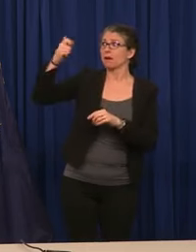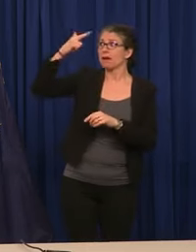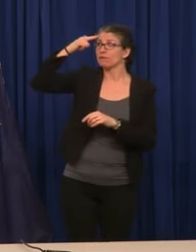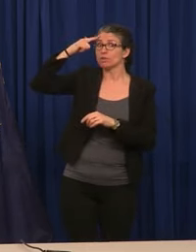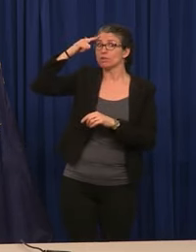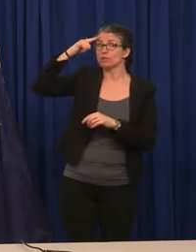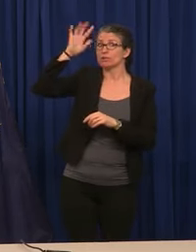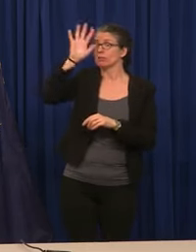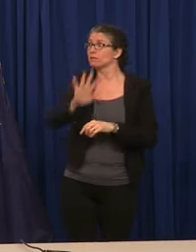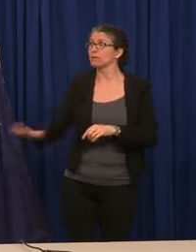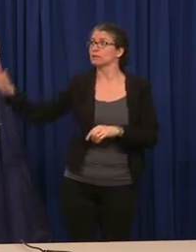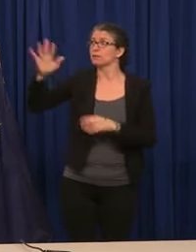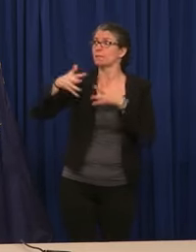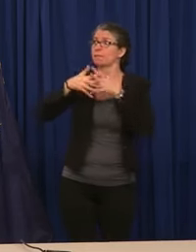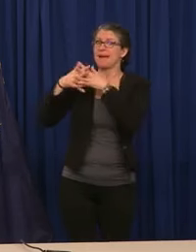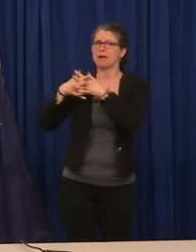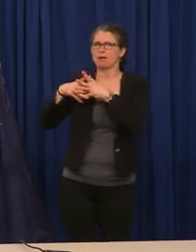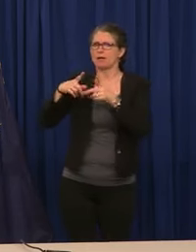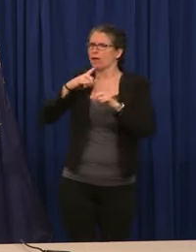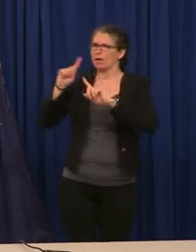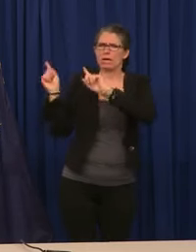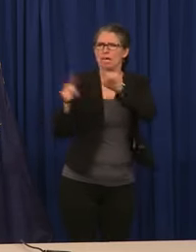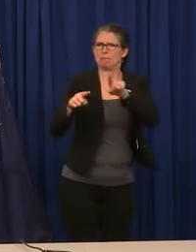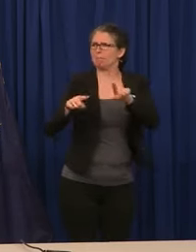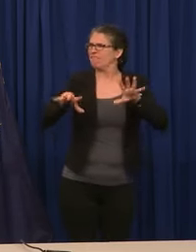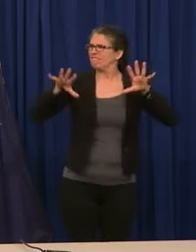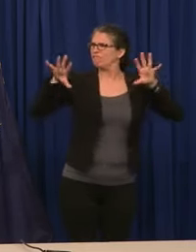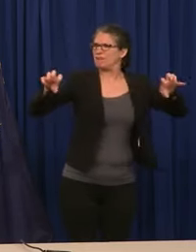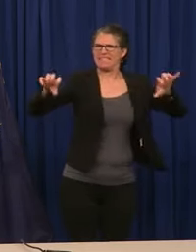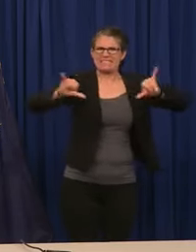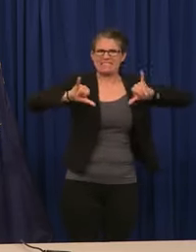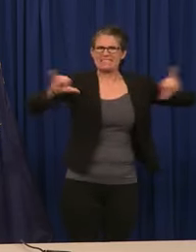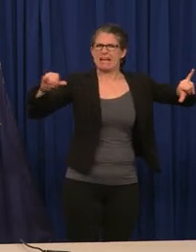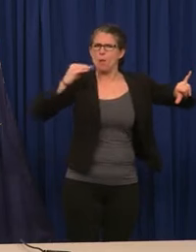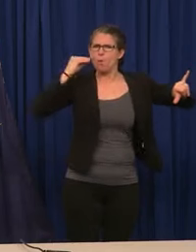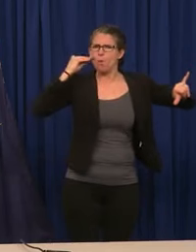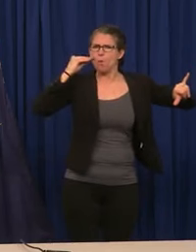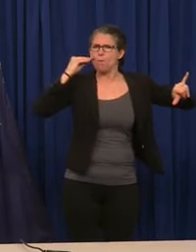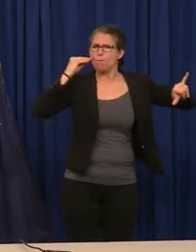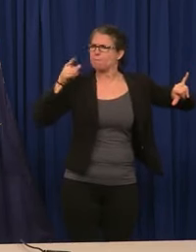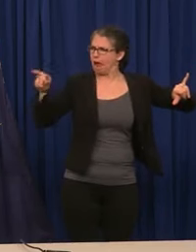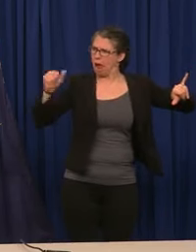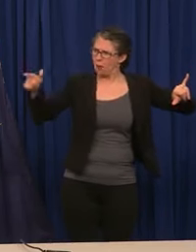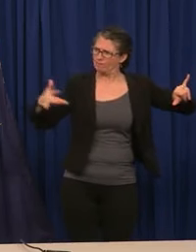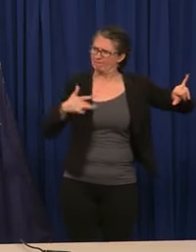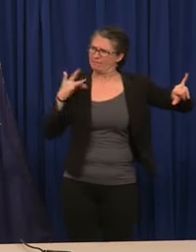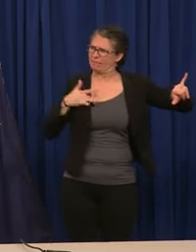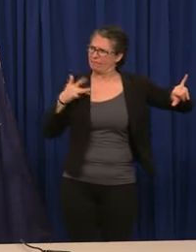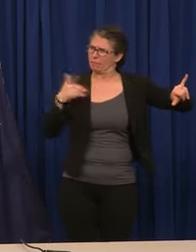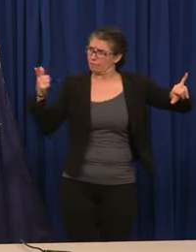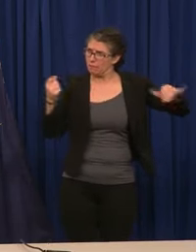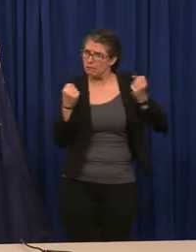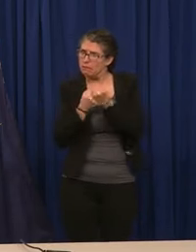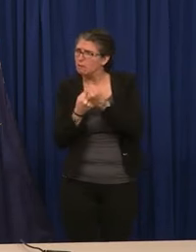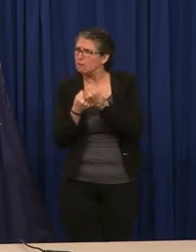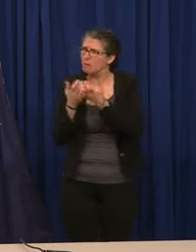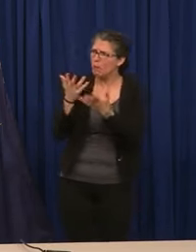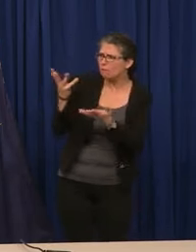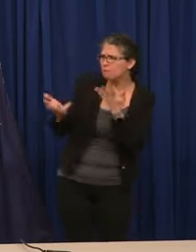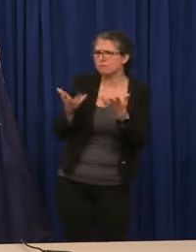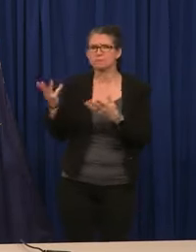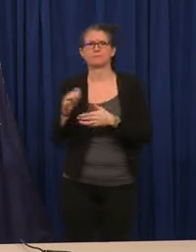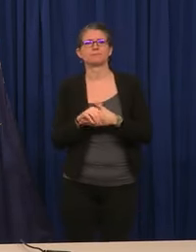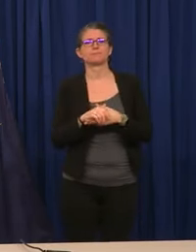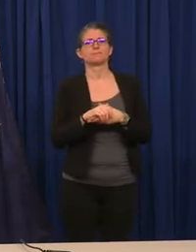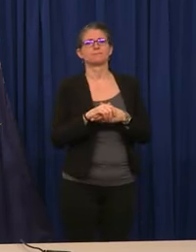like that. Is there a more cohesive toolbox? So Dustin's question is around, you know, has there been sort